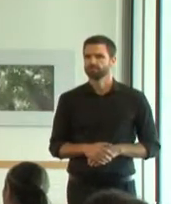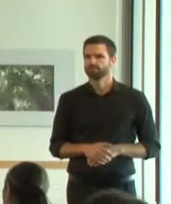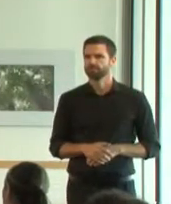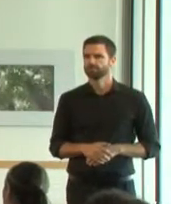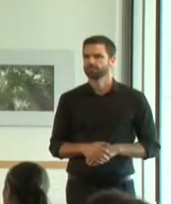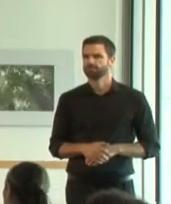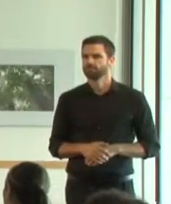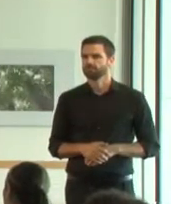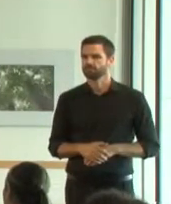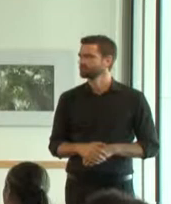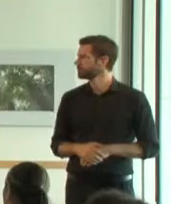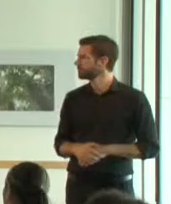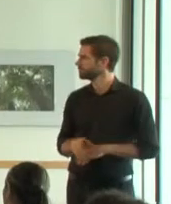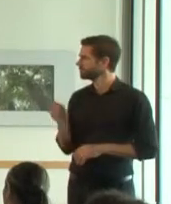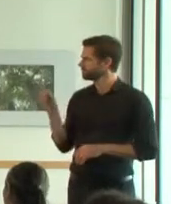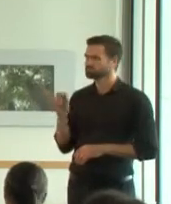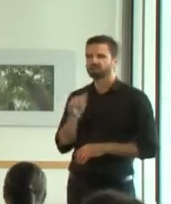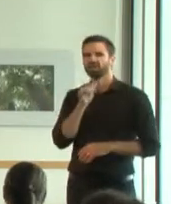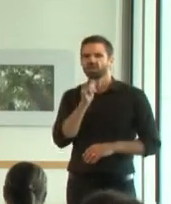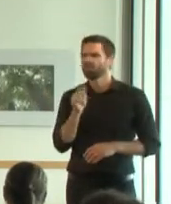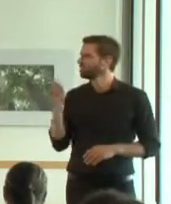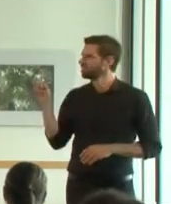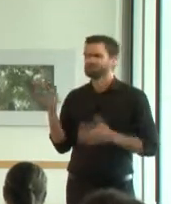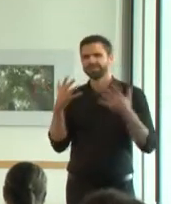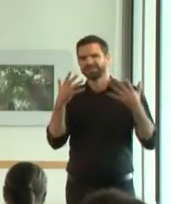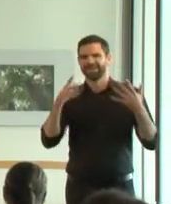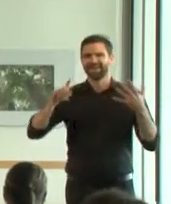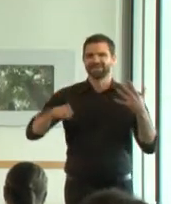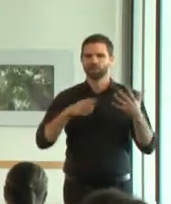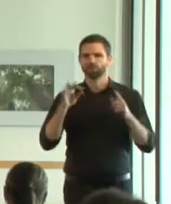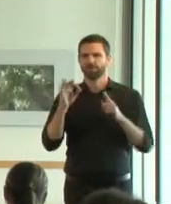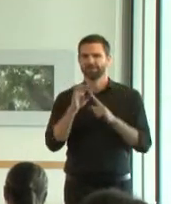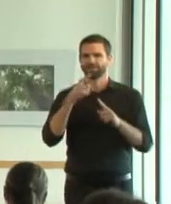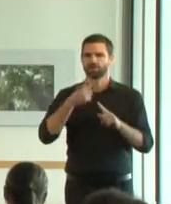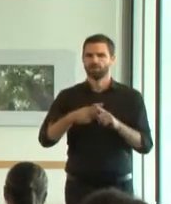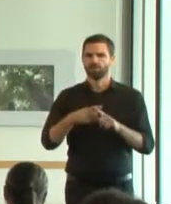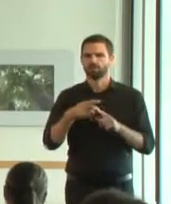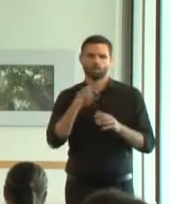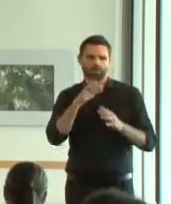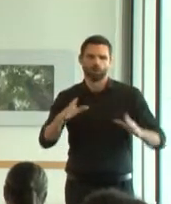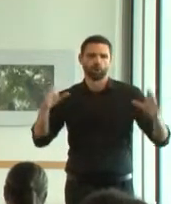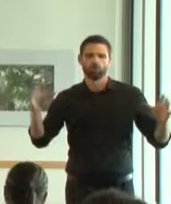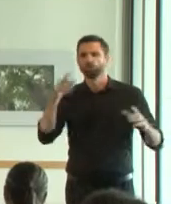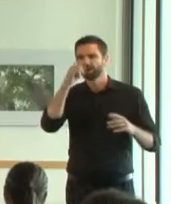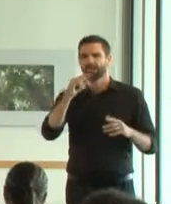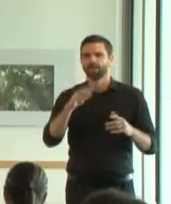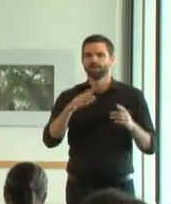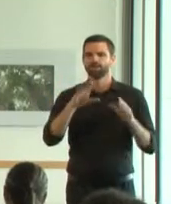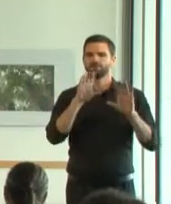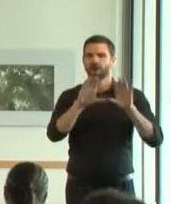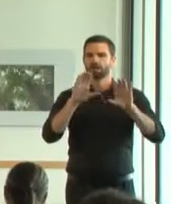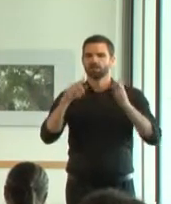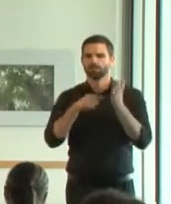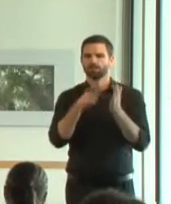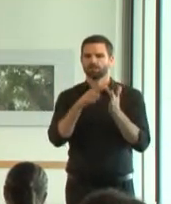let's say, a 10,000 pixel square image, so huge, you can tile it. and these are specifiable as well. And what that means